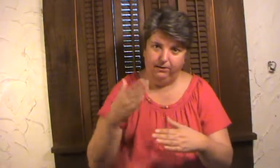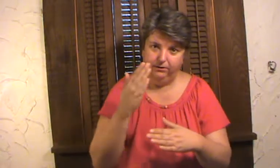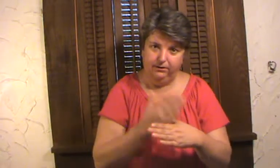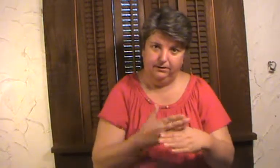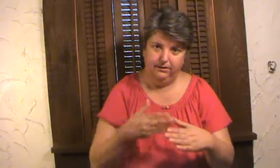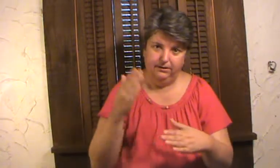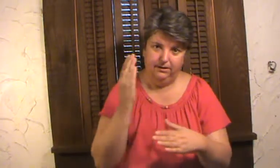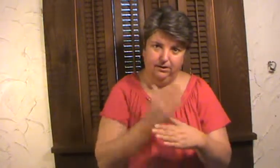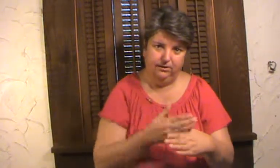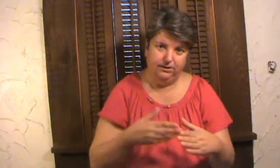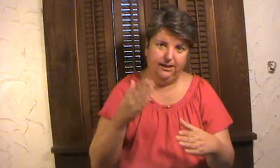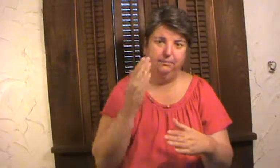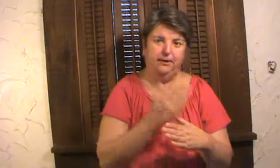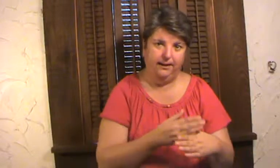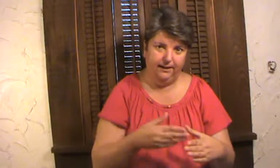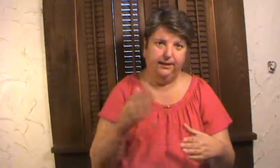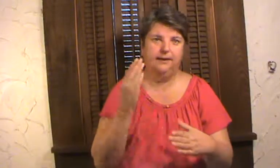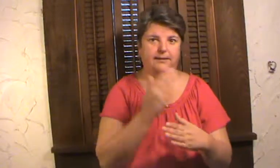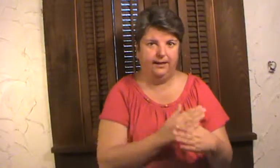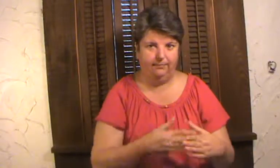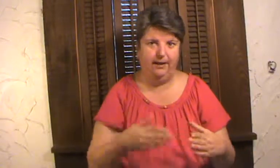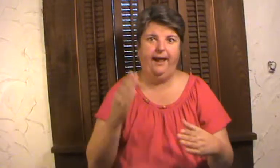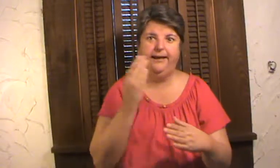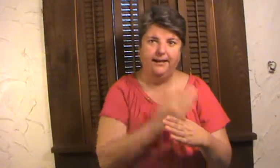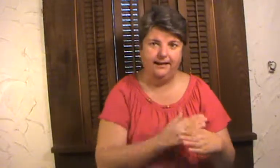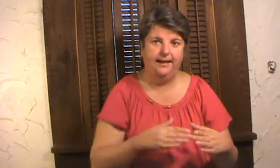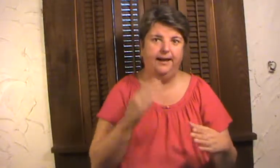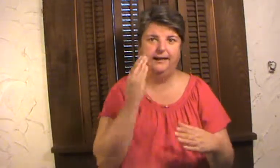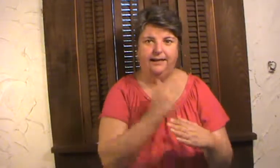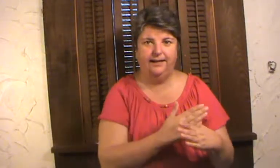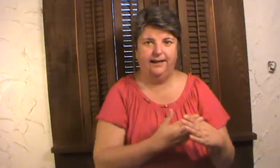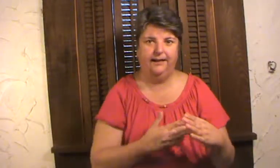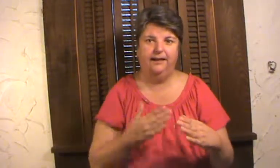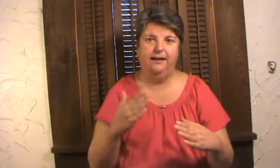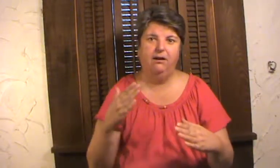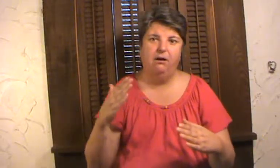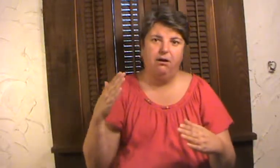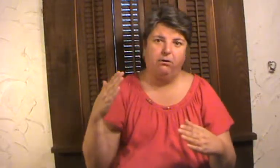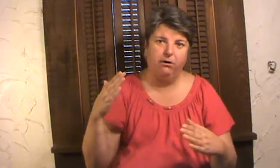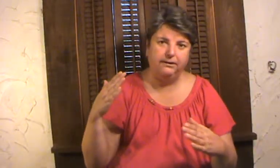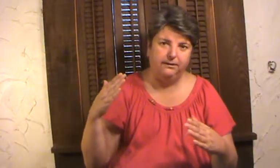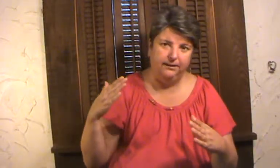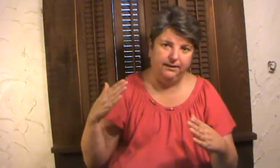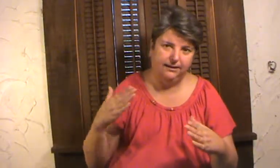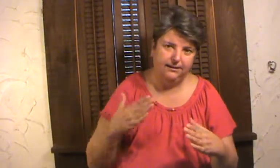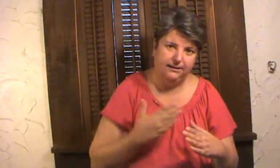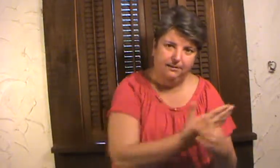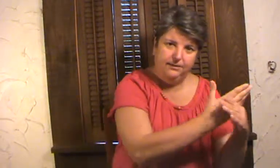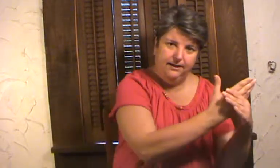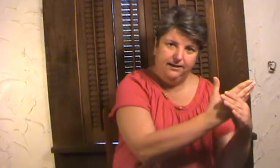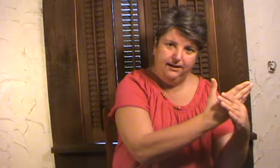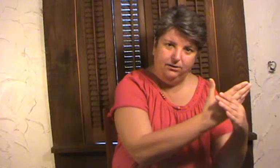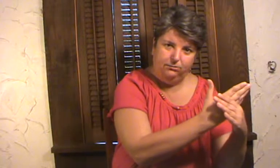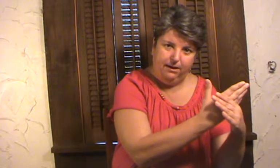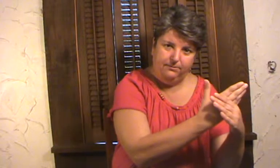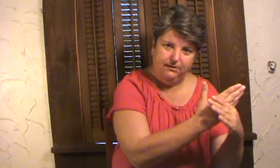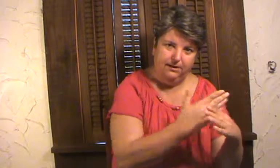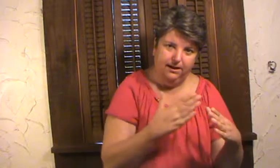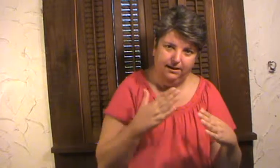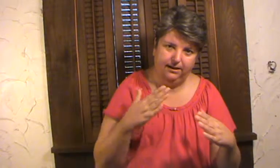Bother. Just keep on hitting it because they keep nagging and nagging and nagging. Or something that comes in and interrupts. And